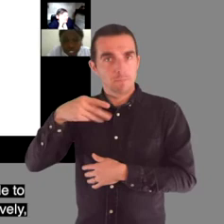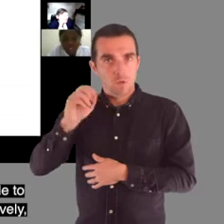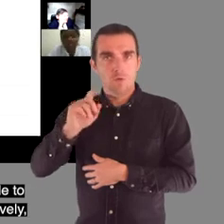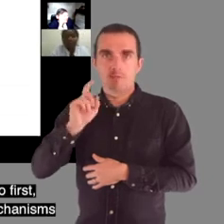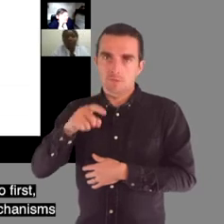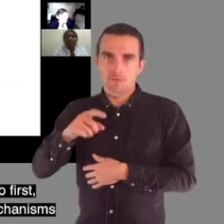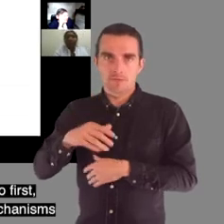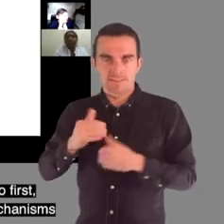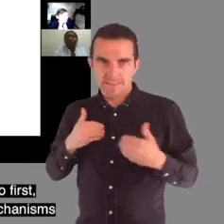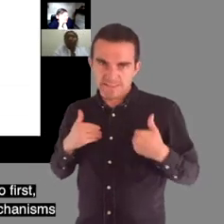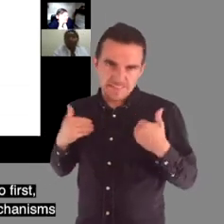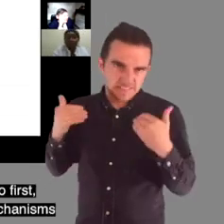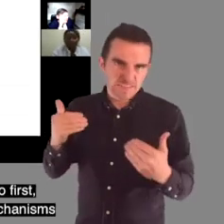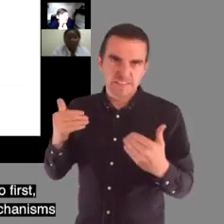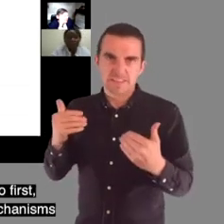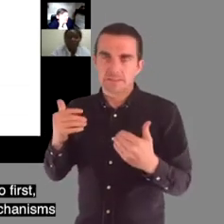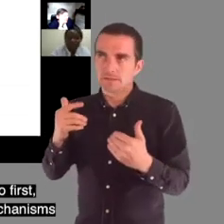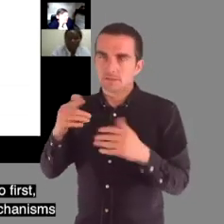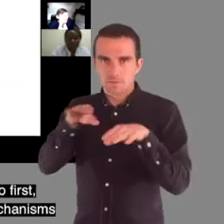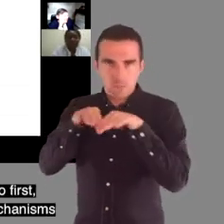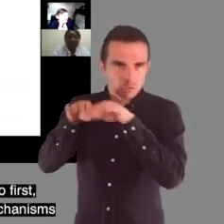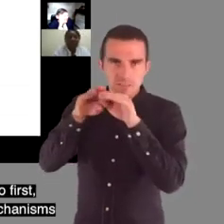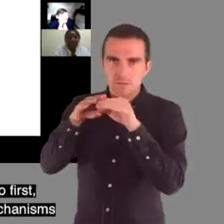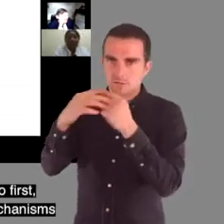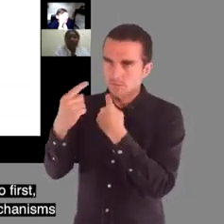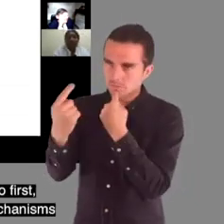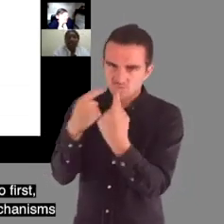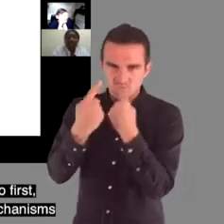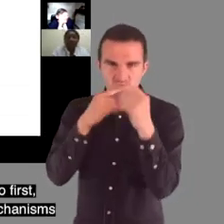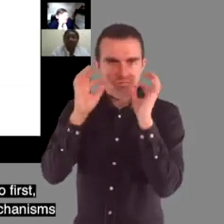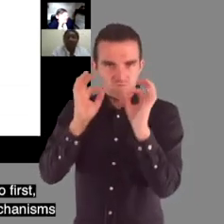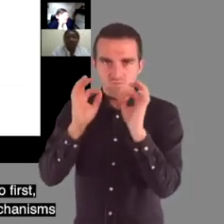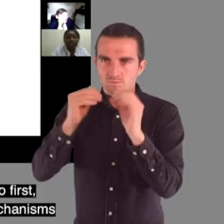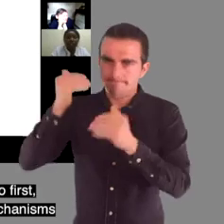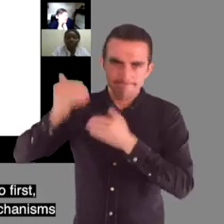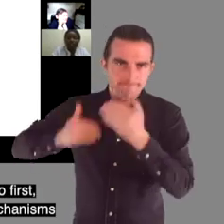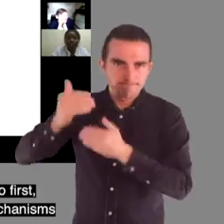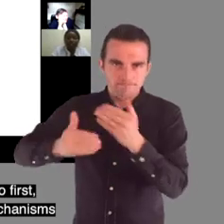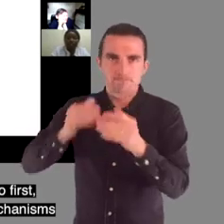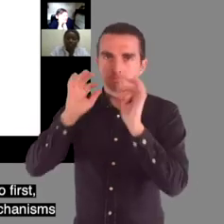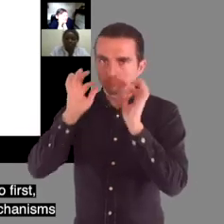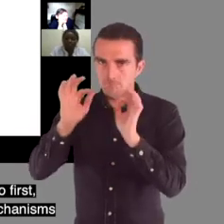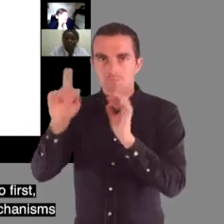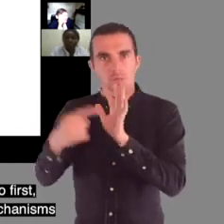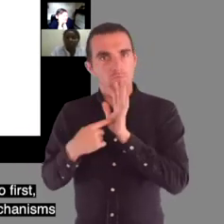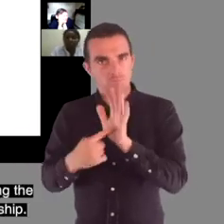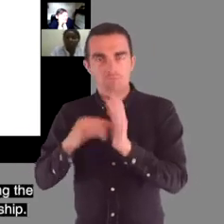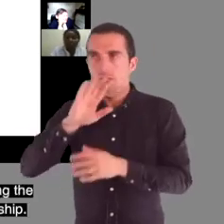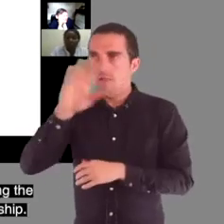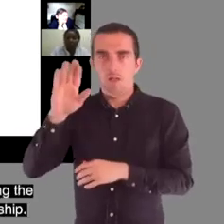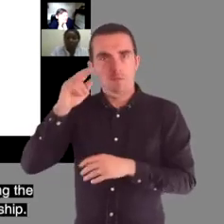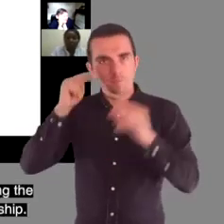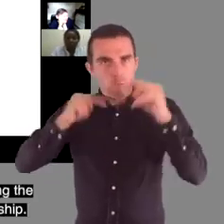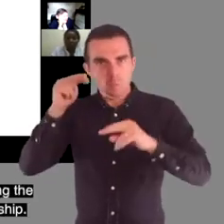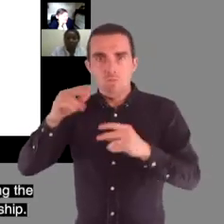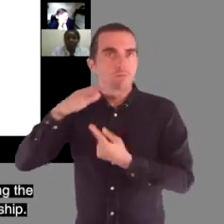effectively, national DPOs need to strive to first have democratic consultative mechanisms to ensure that